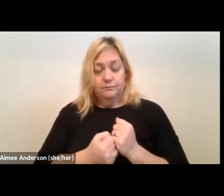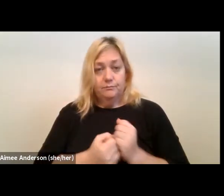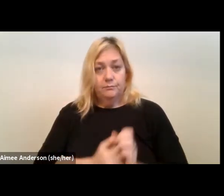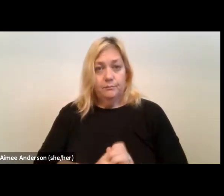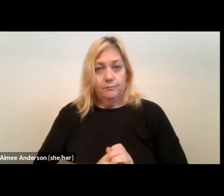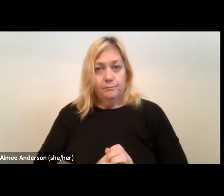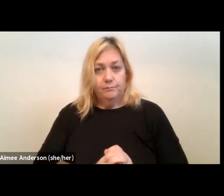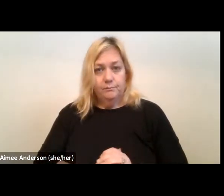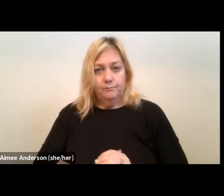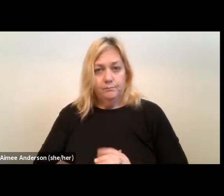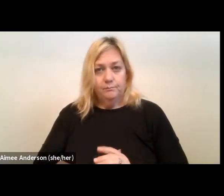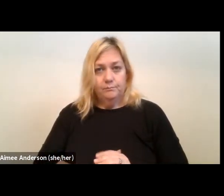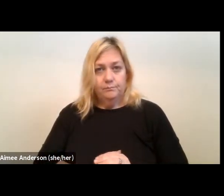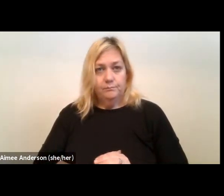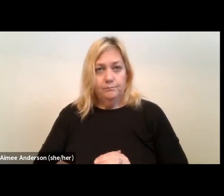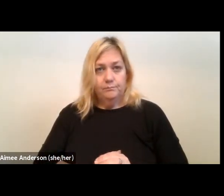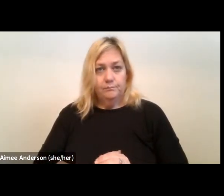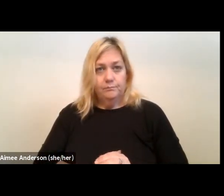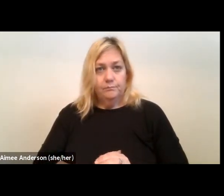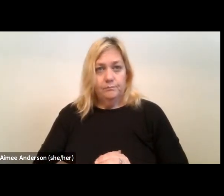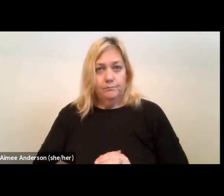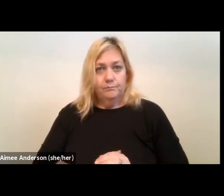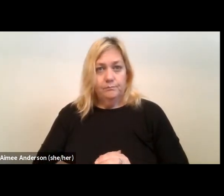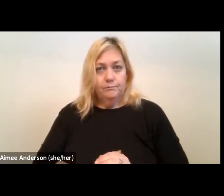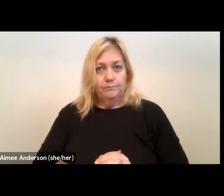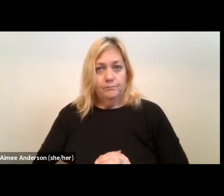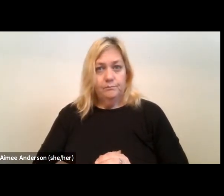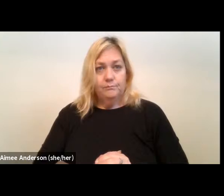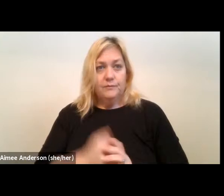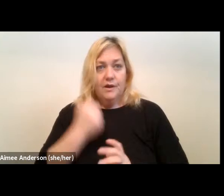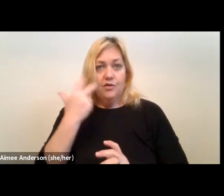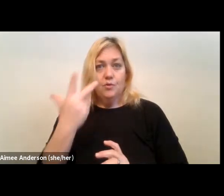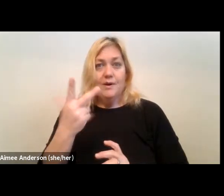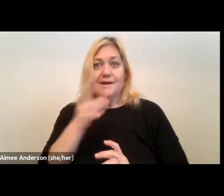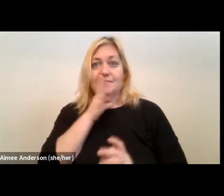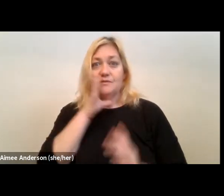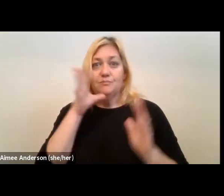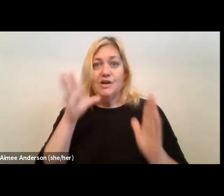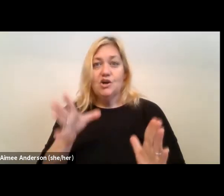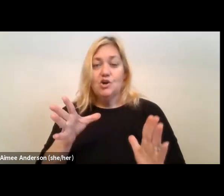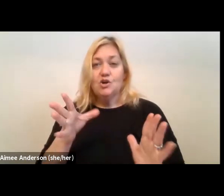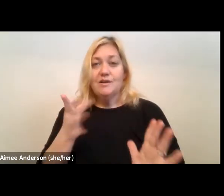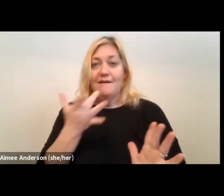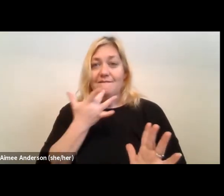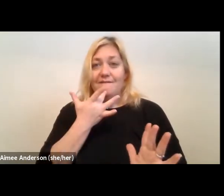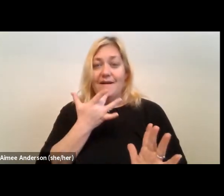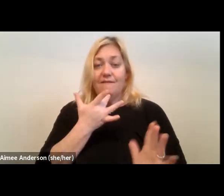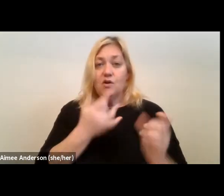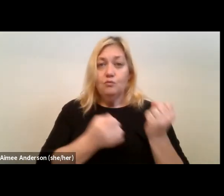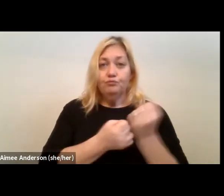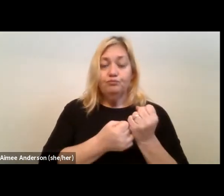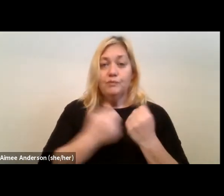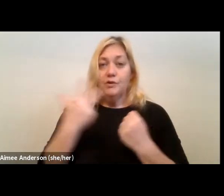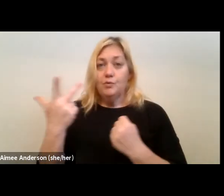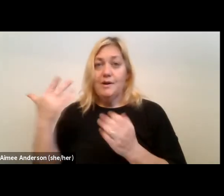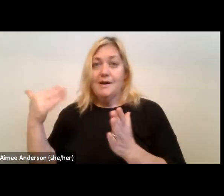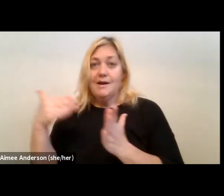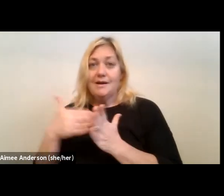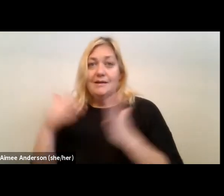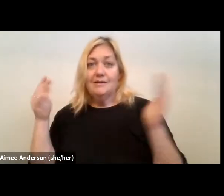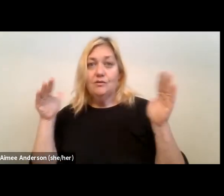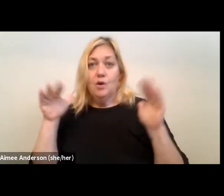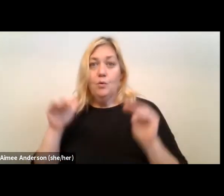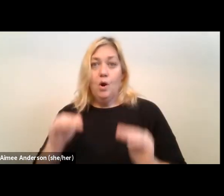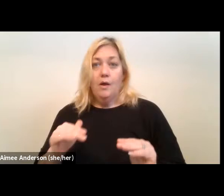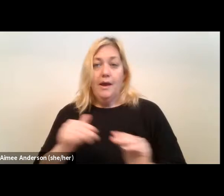We'll take 3 speakers in favor and 3 speakers against. Let's lower all hands.